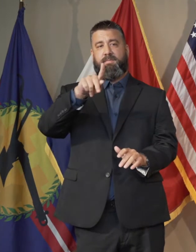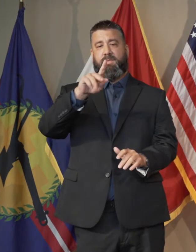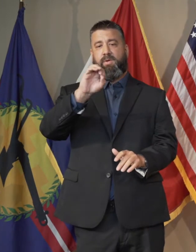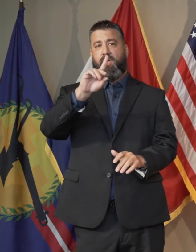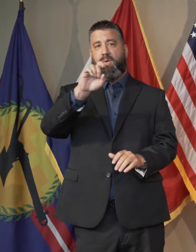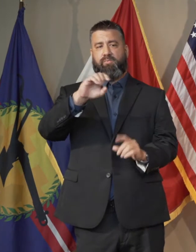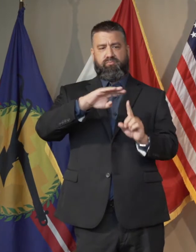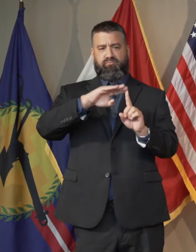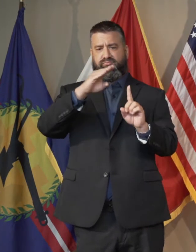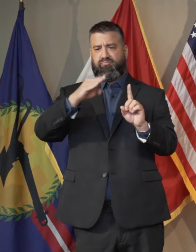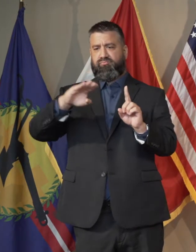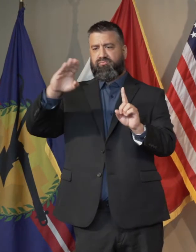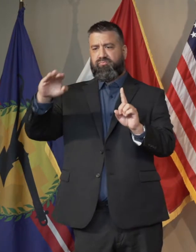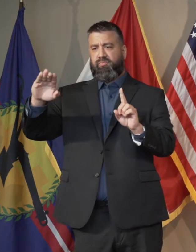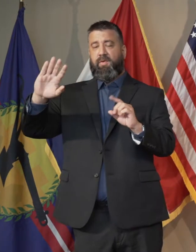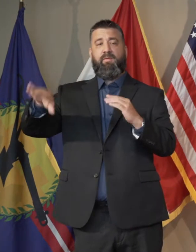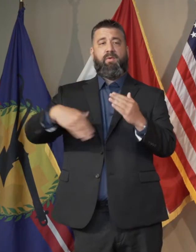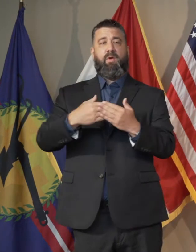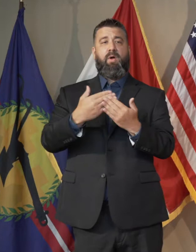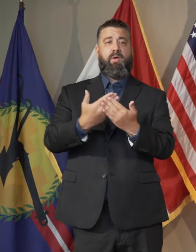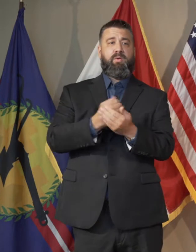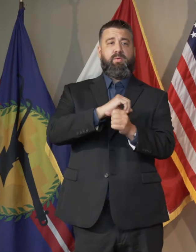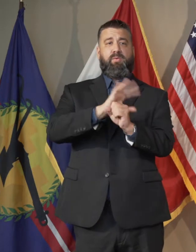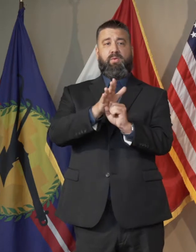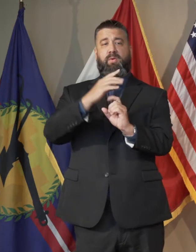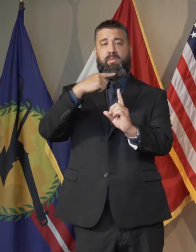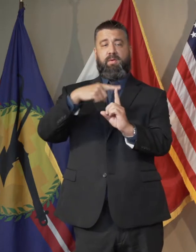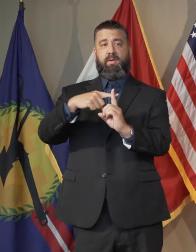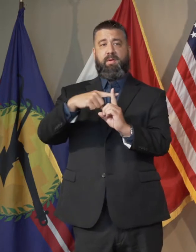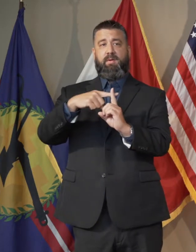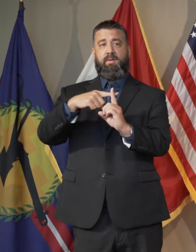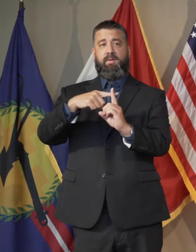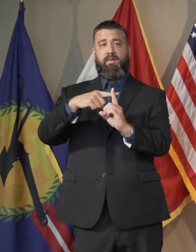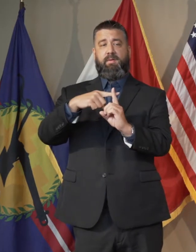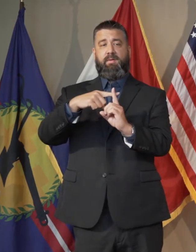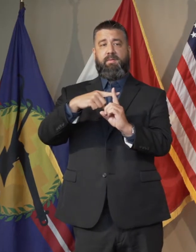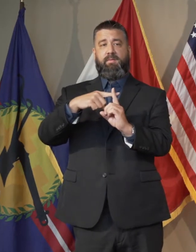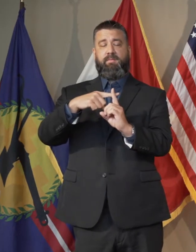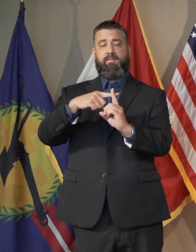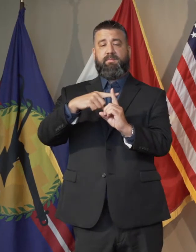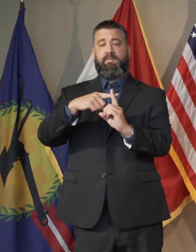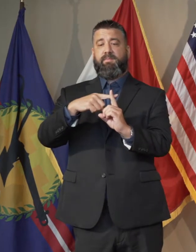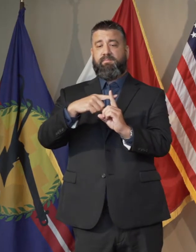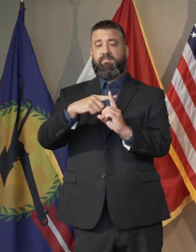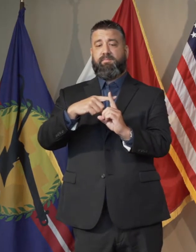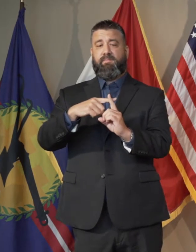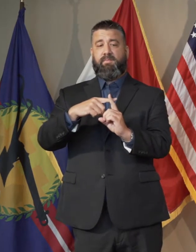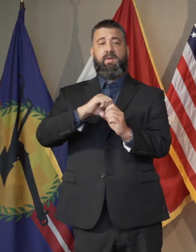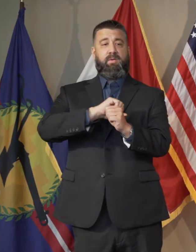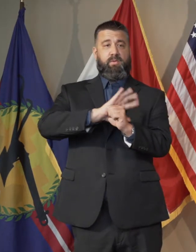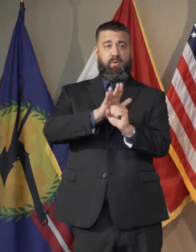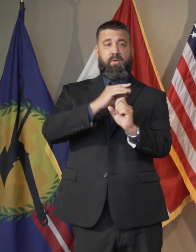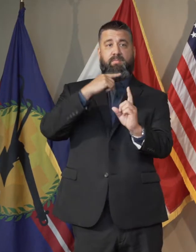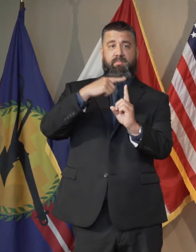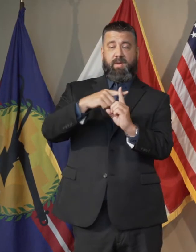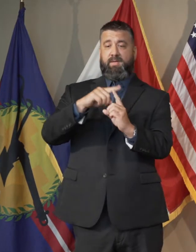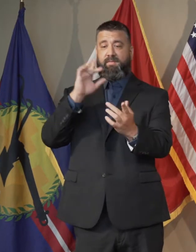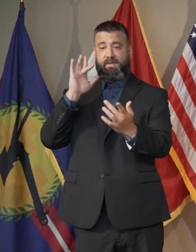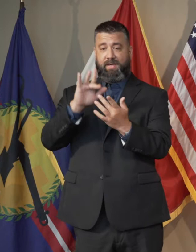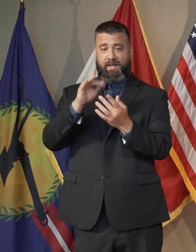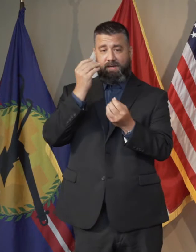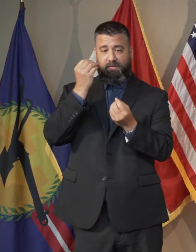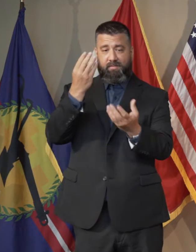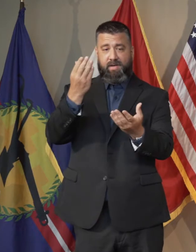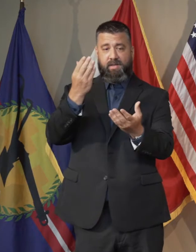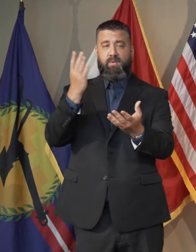cases, for all youth cases, and case and contact interview information for school-related cases